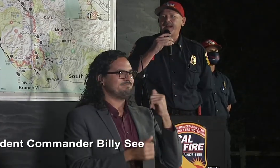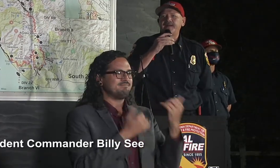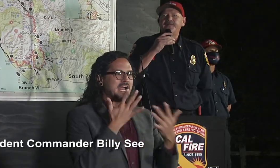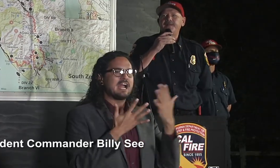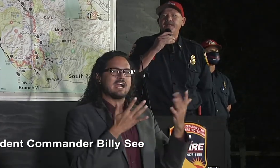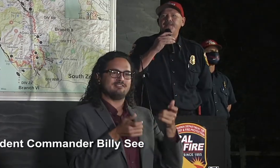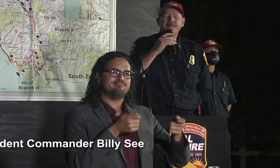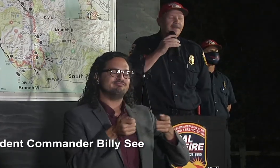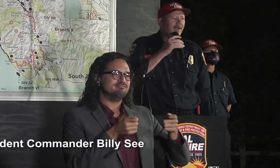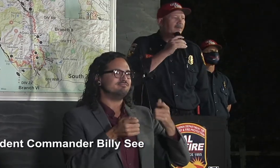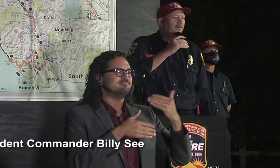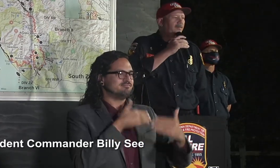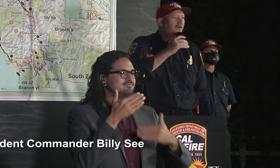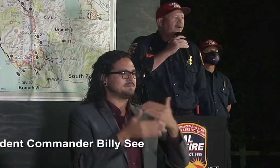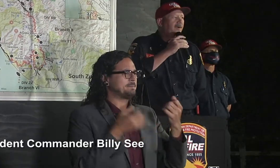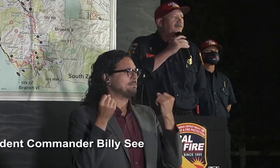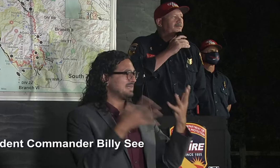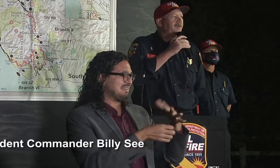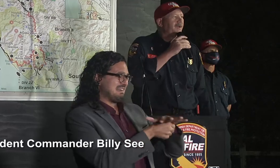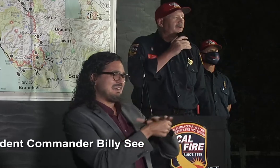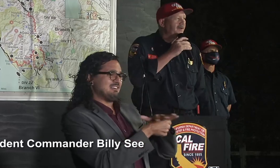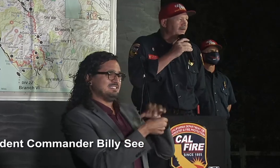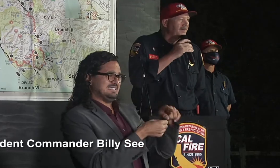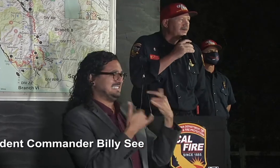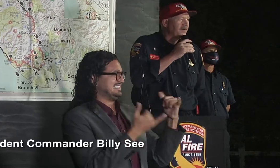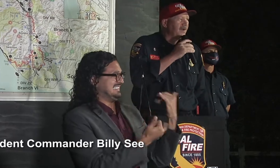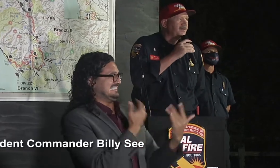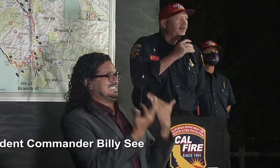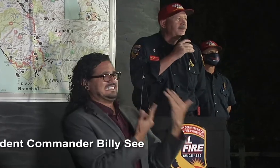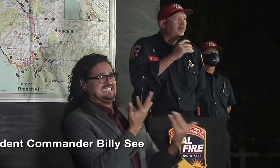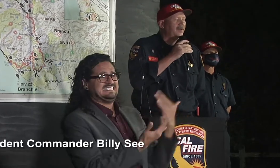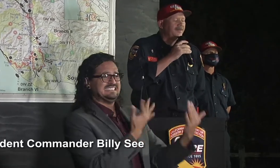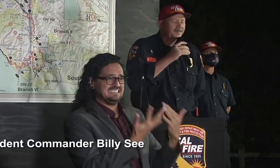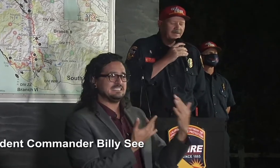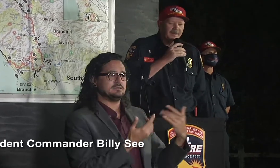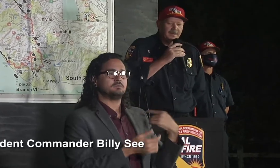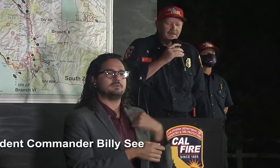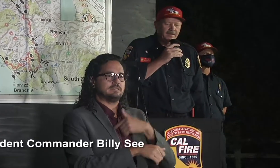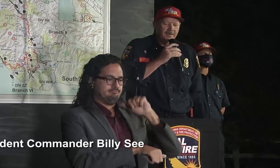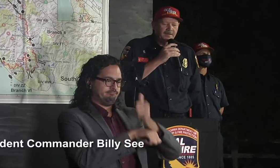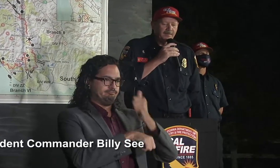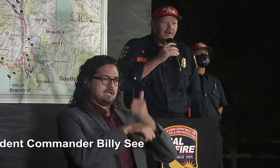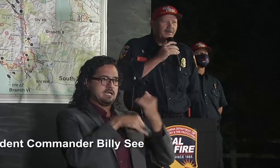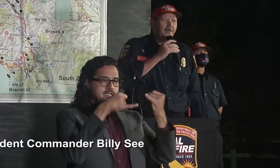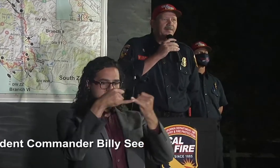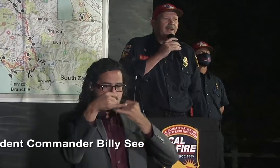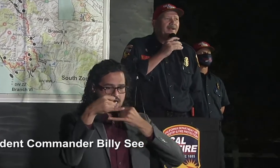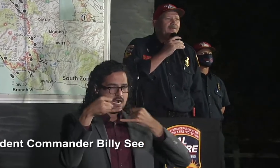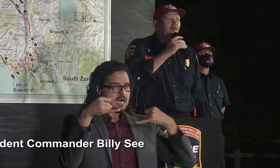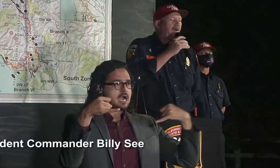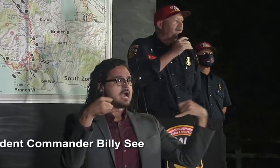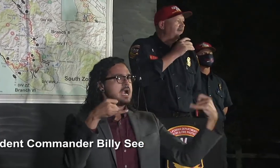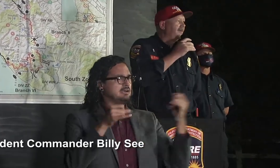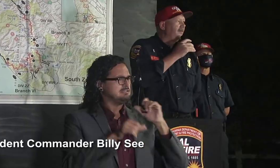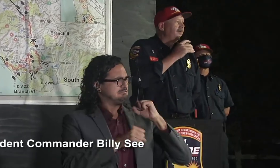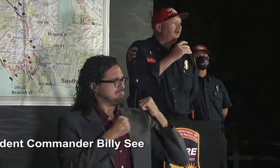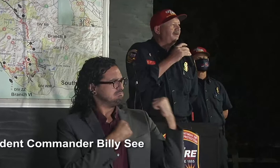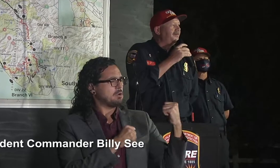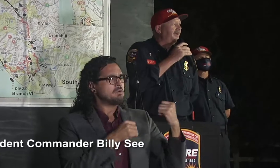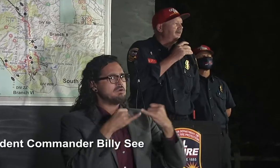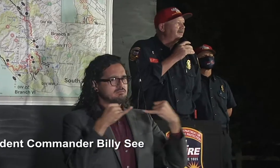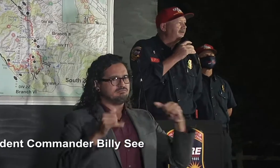have active flames. We're aggressively getting our control lines put in place. But I want to remind everyone, this